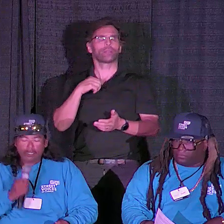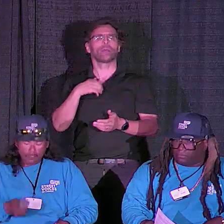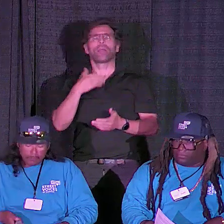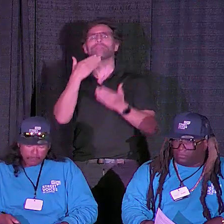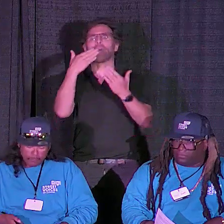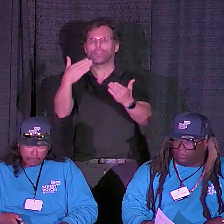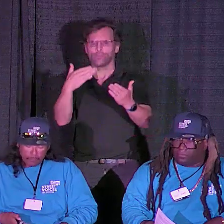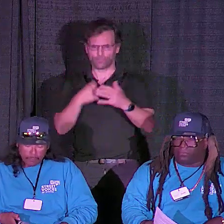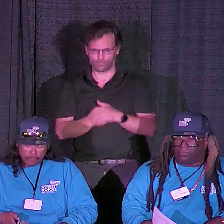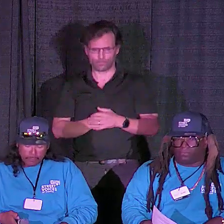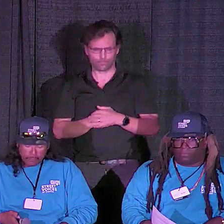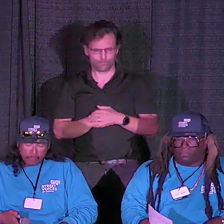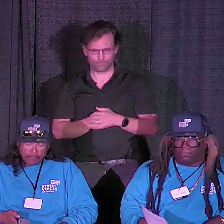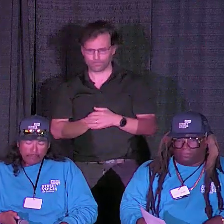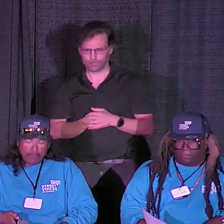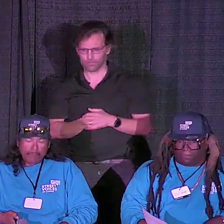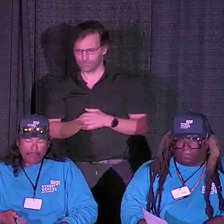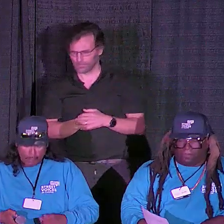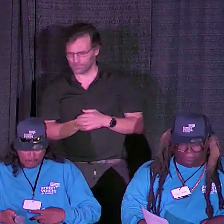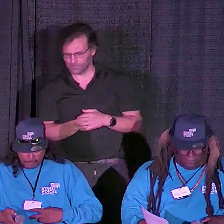language.